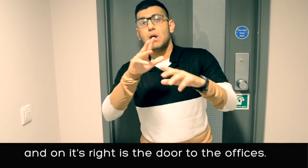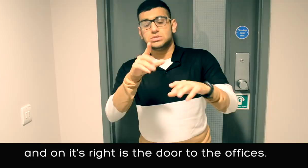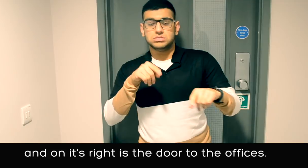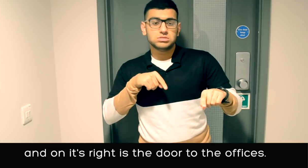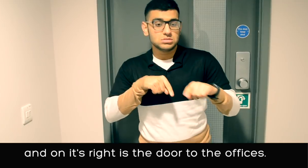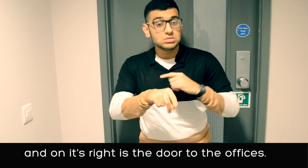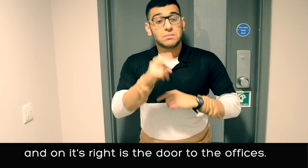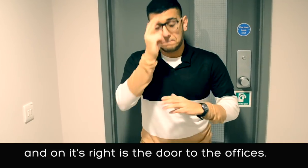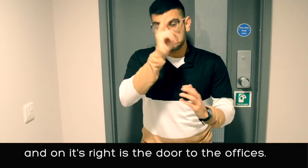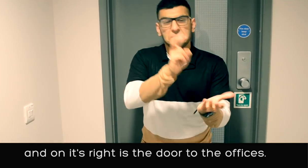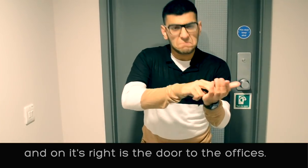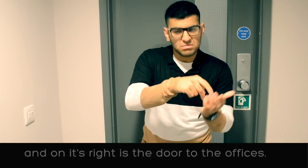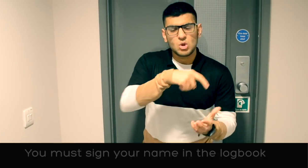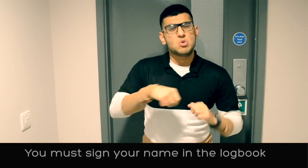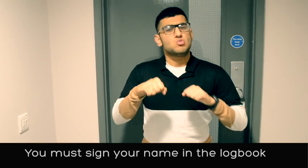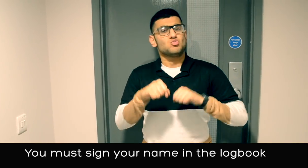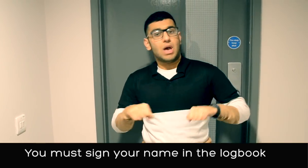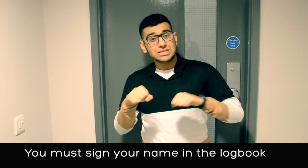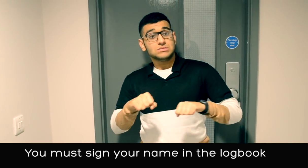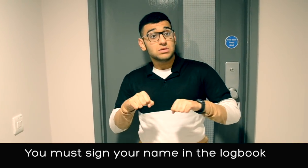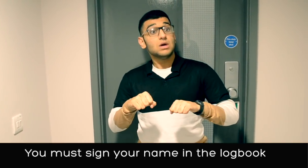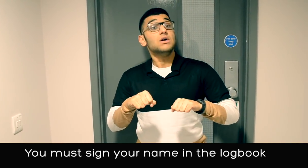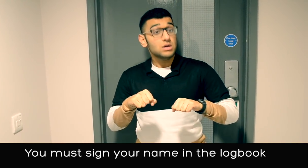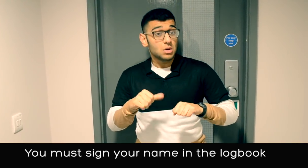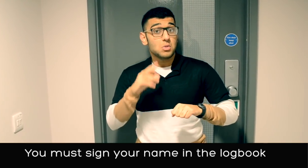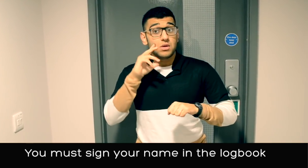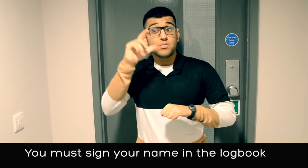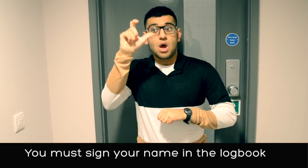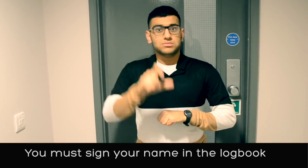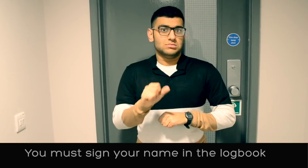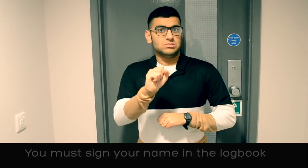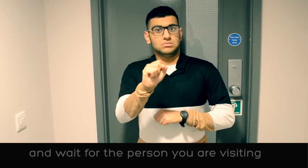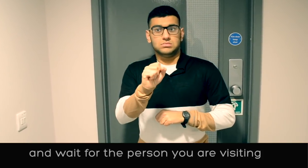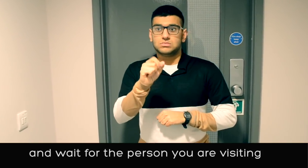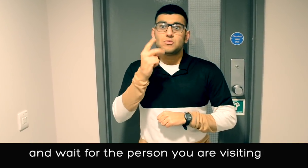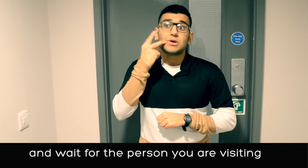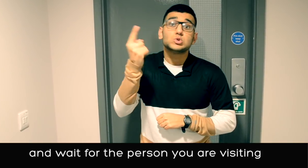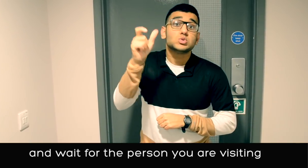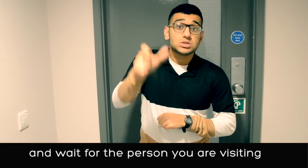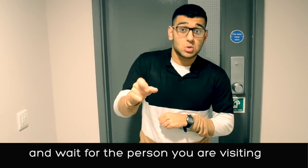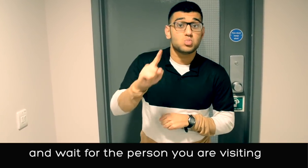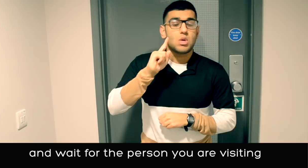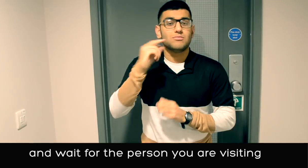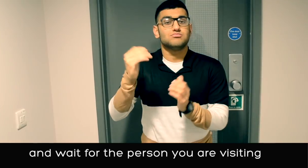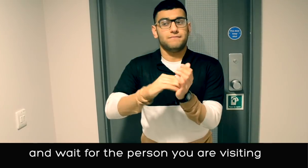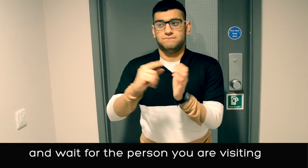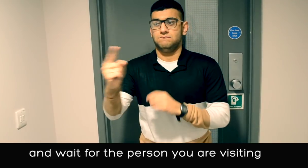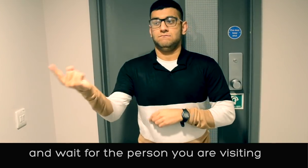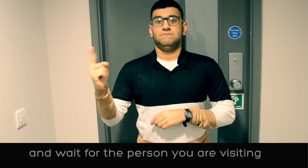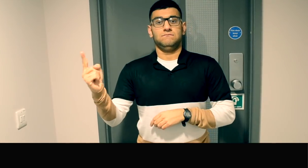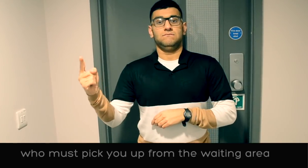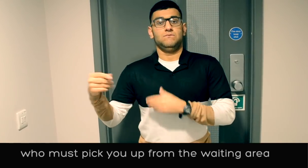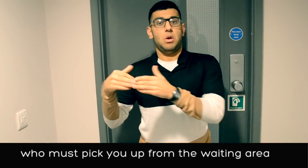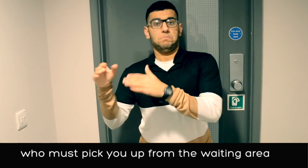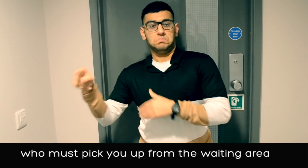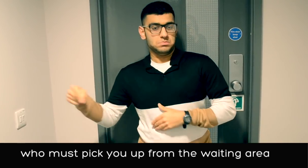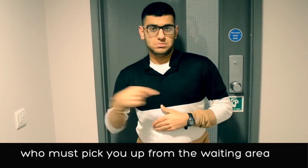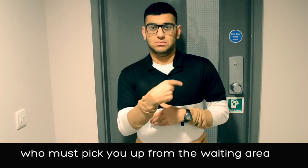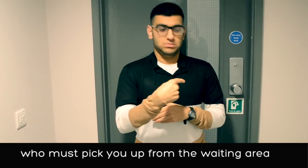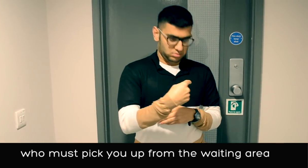right is the door to the offices. You must sign your name in the logbook and wait for the person you're visiting, who must